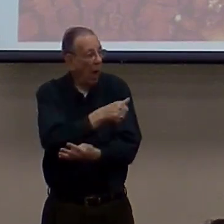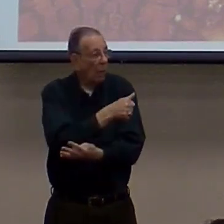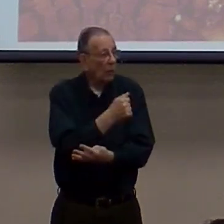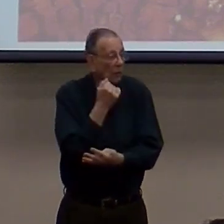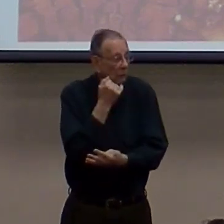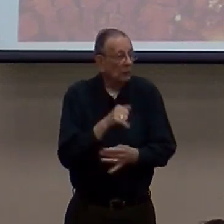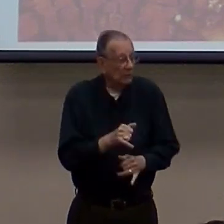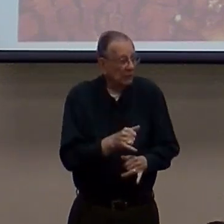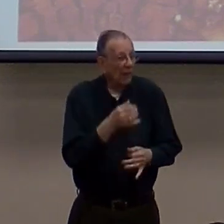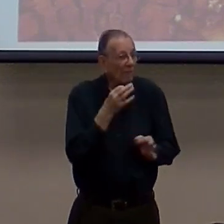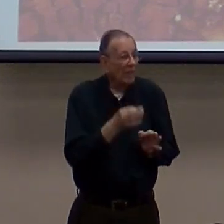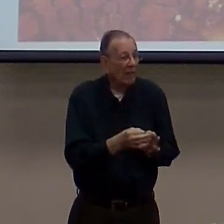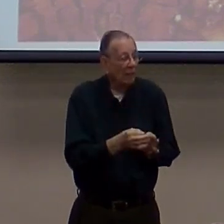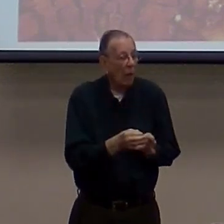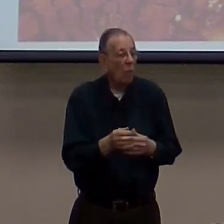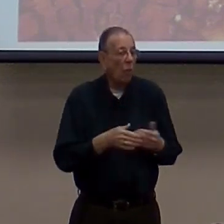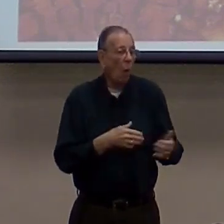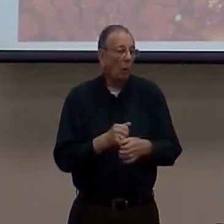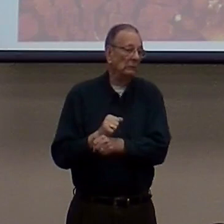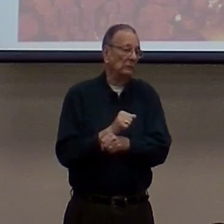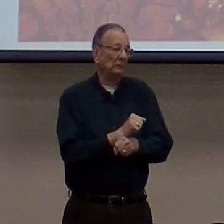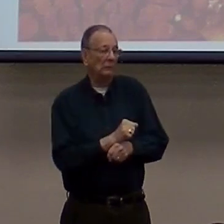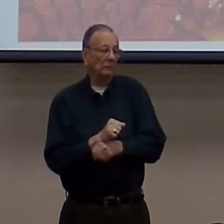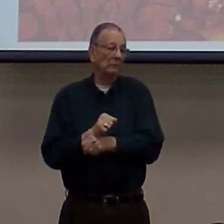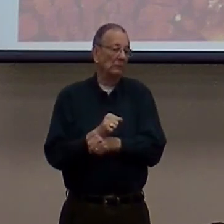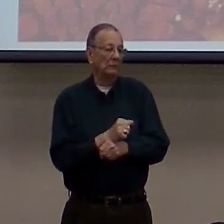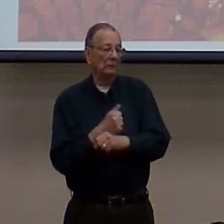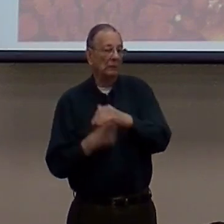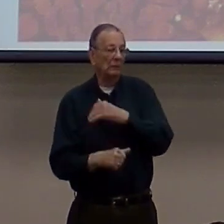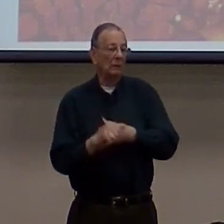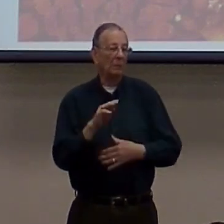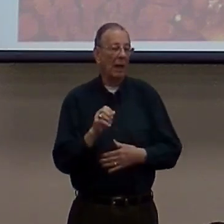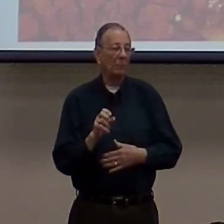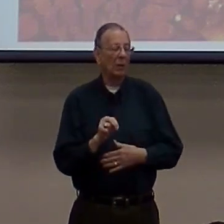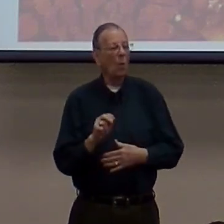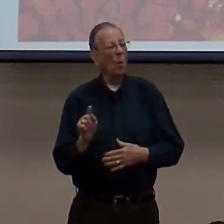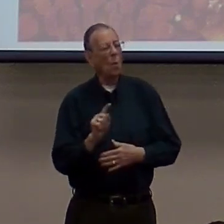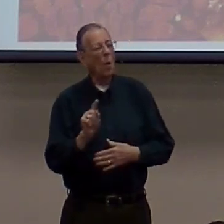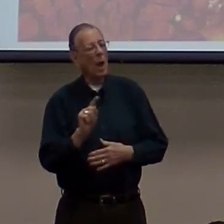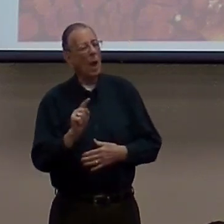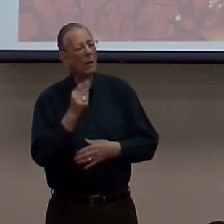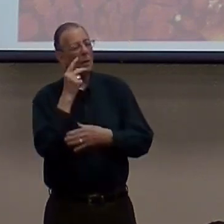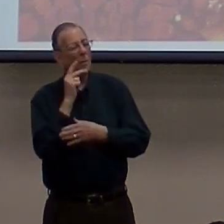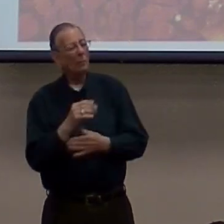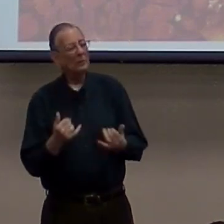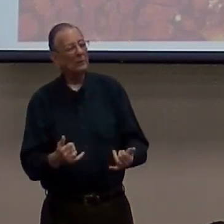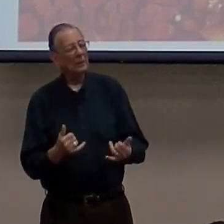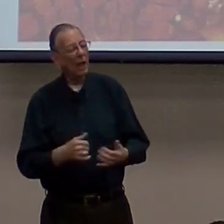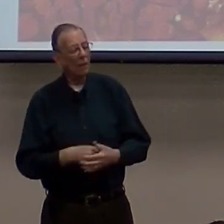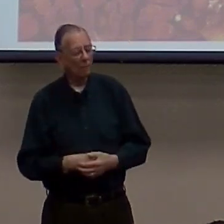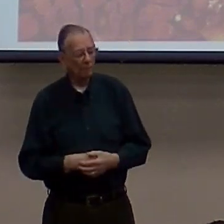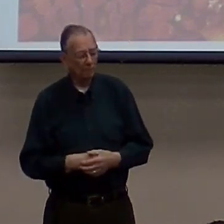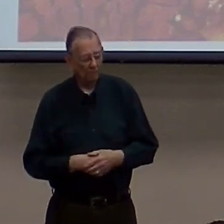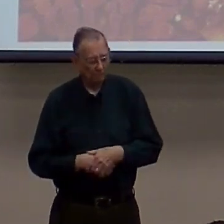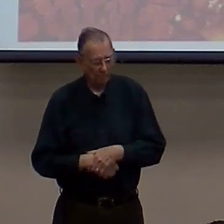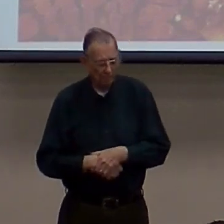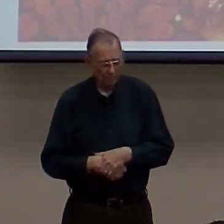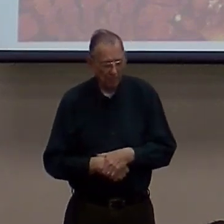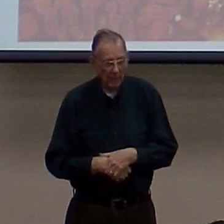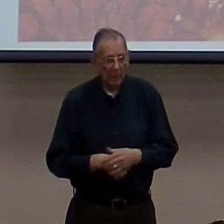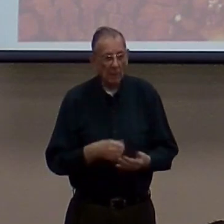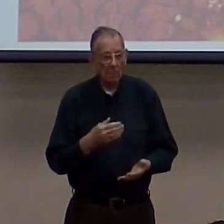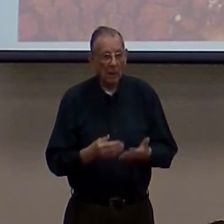God, though in Babylonian captivity. Where are the promises now? And maybe